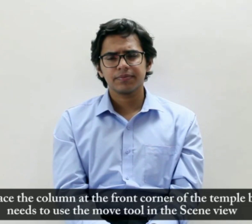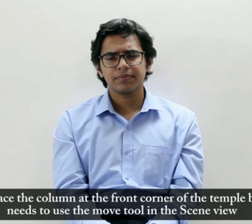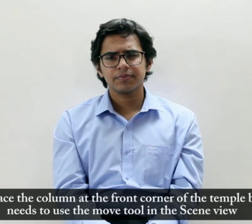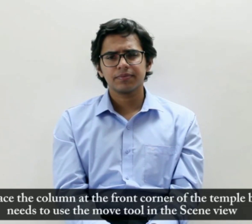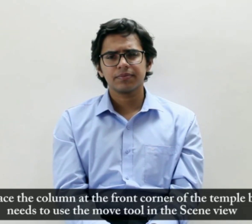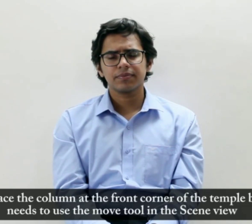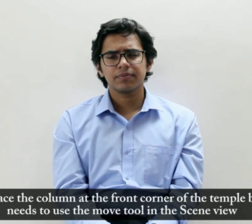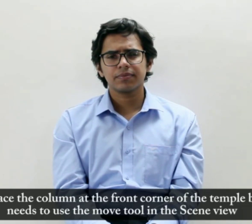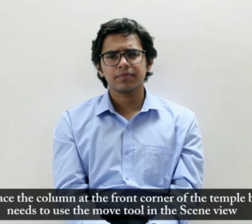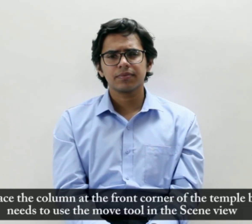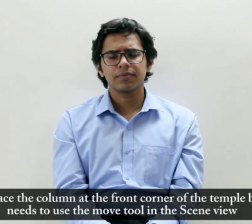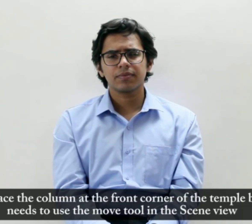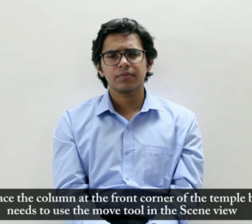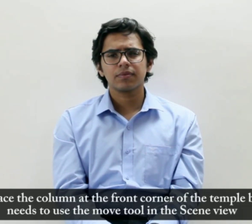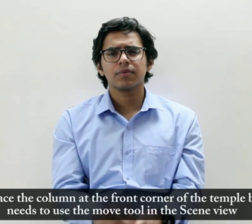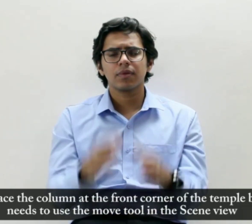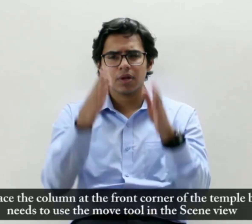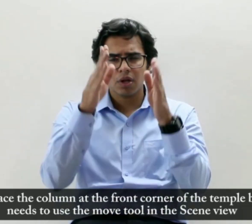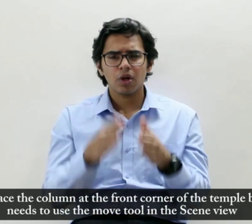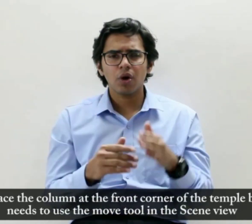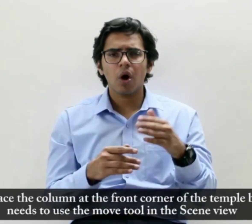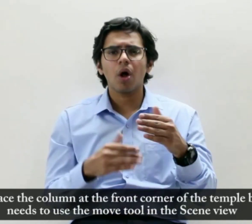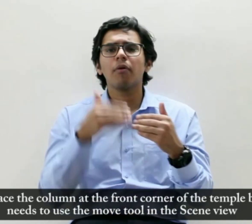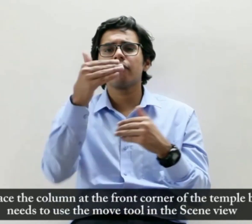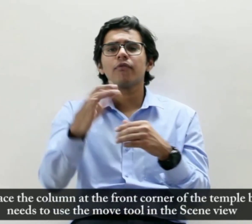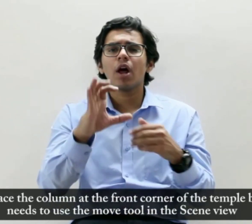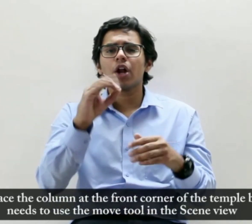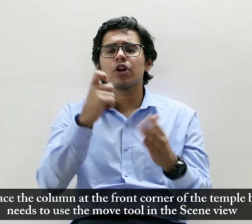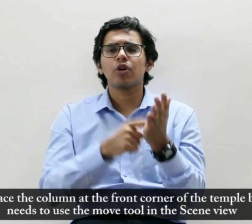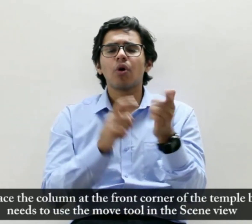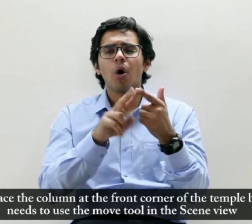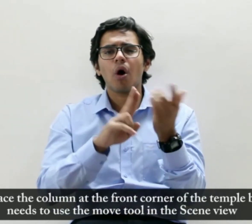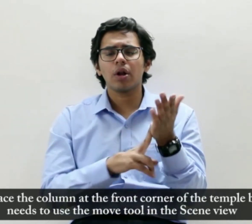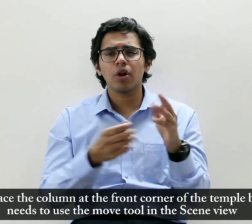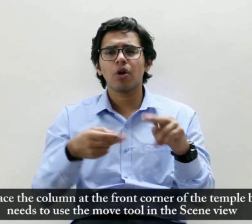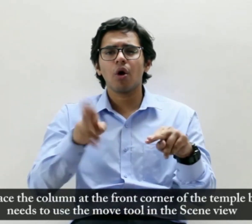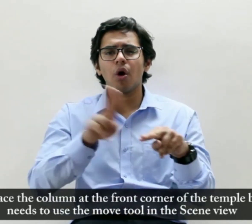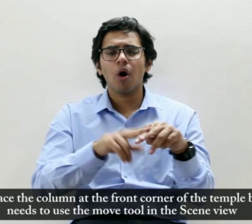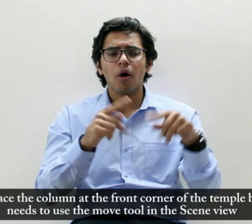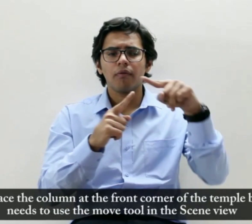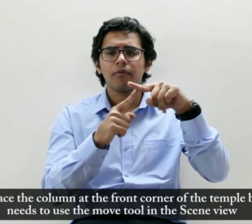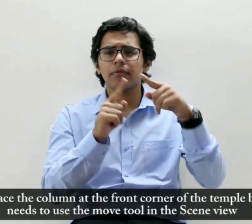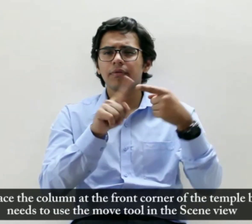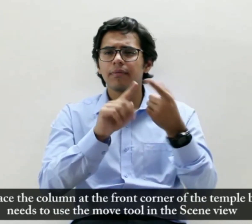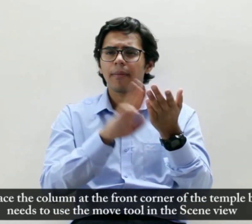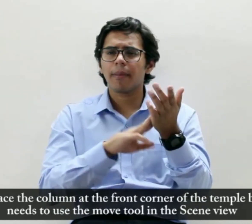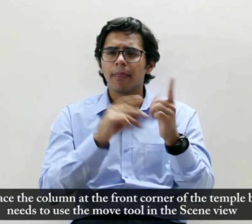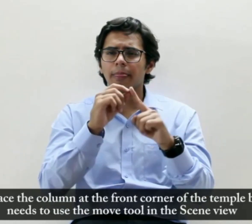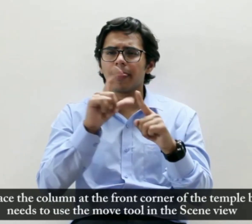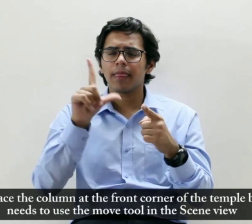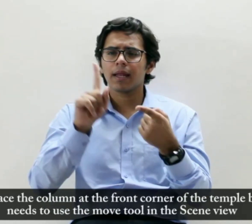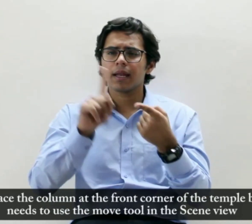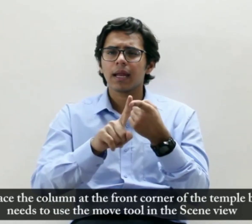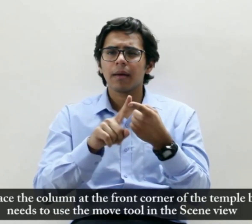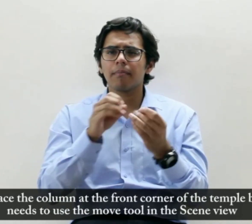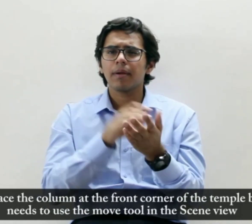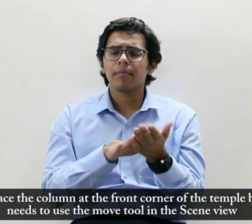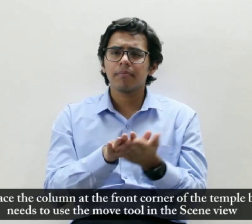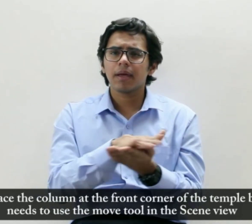To place the column at the front corner of the temple base, needs to use the Move tool in the scene